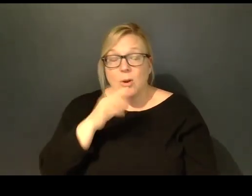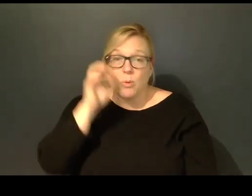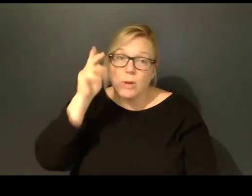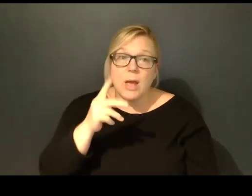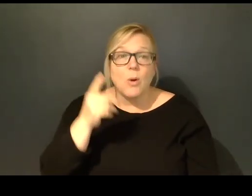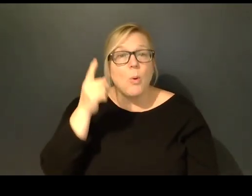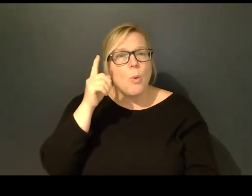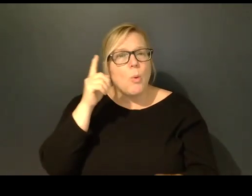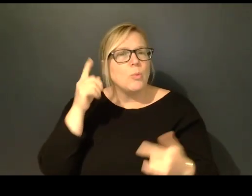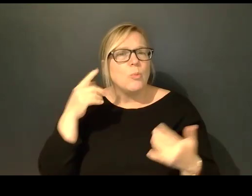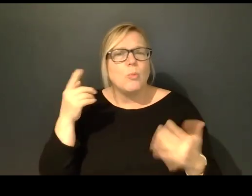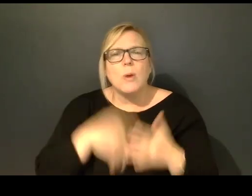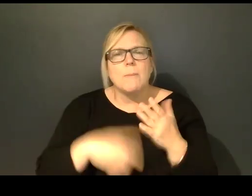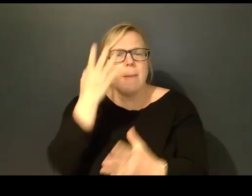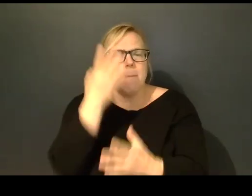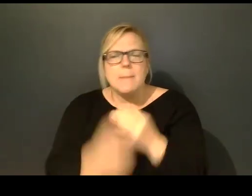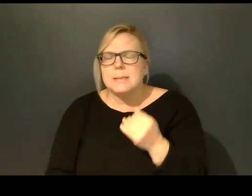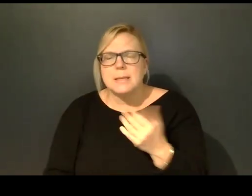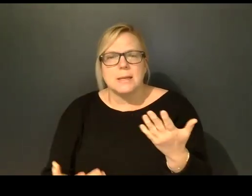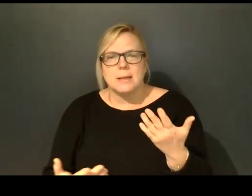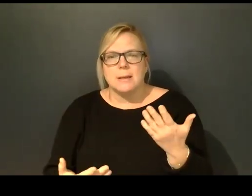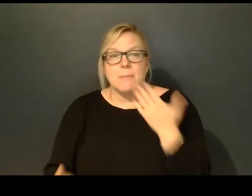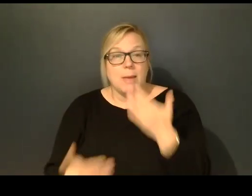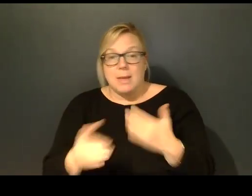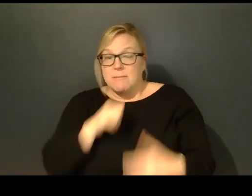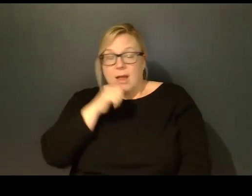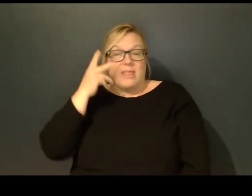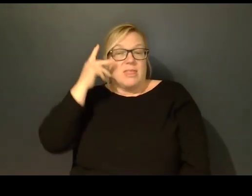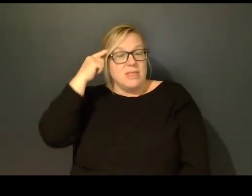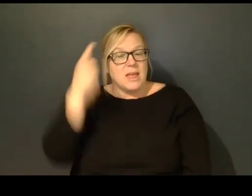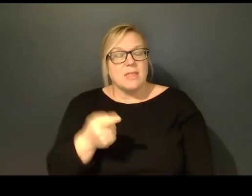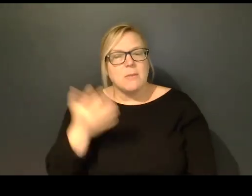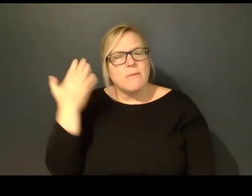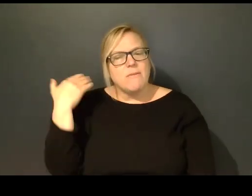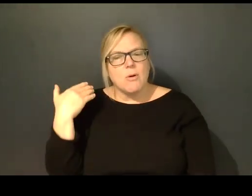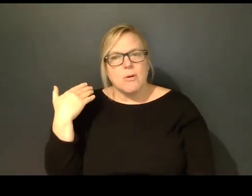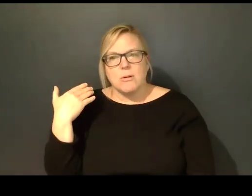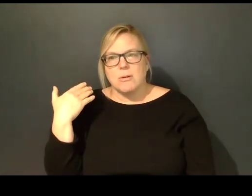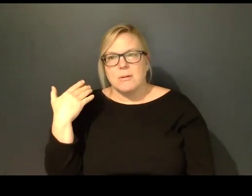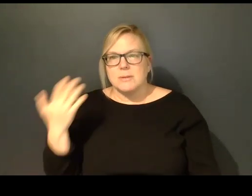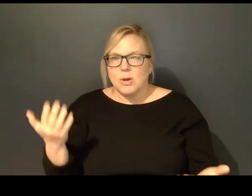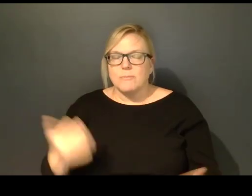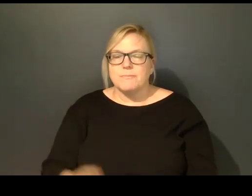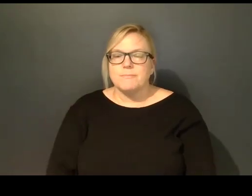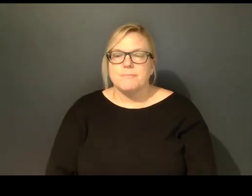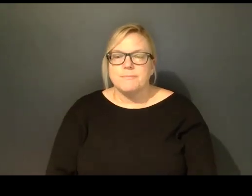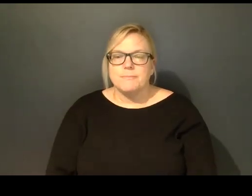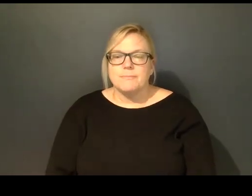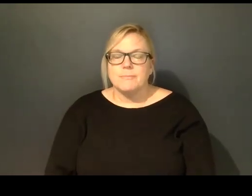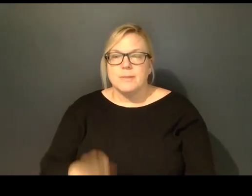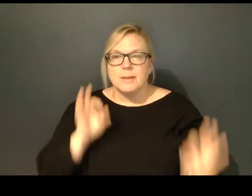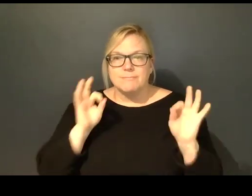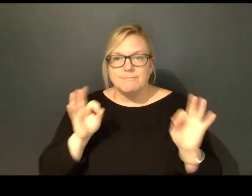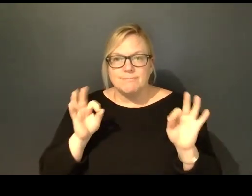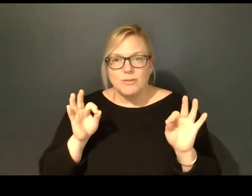can change to make more accessible today that I wouldn't have thought about until I had that conversation? Perfect note to leave it on.